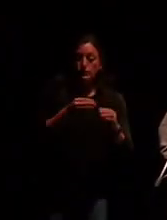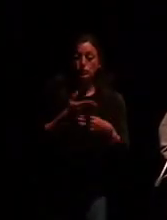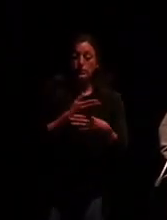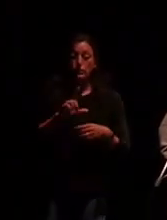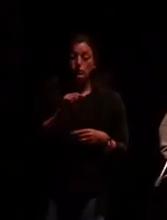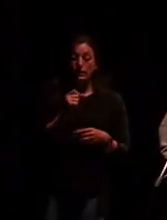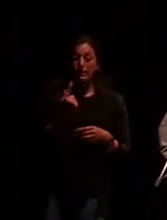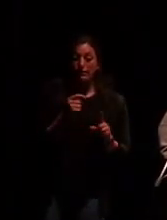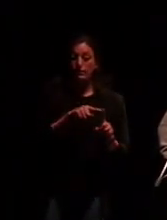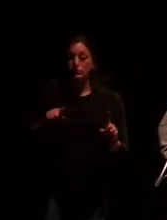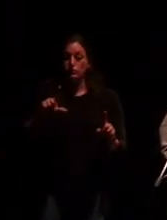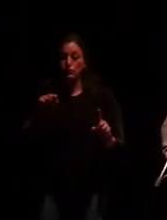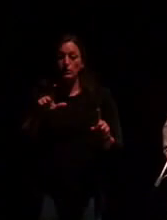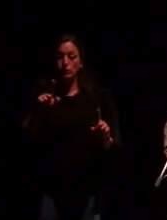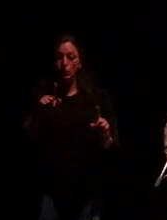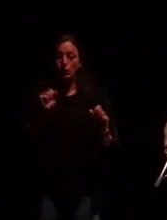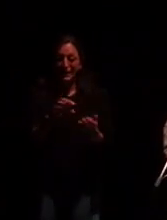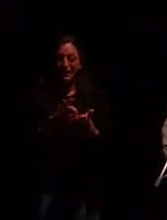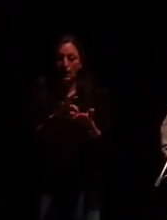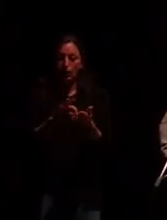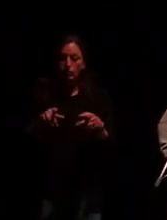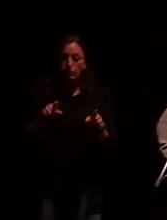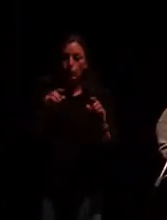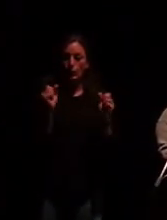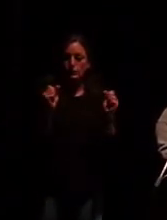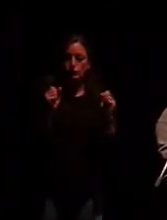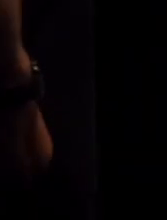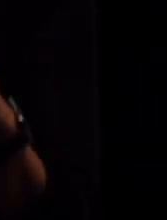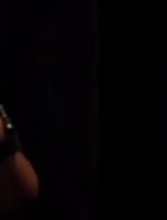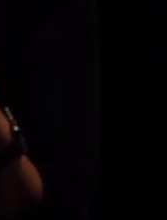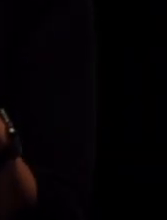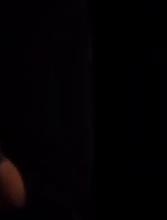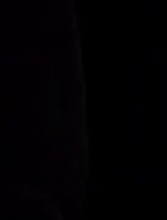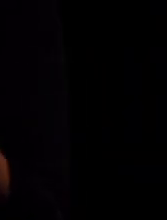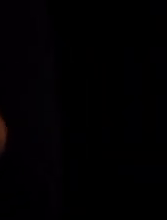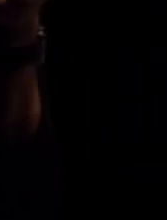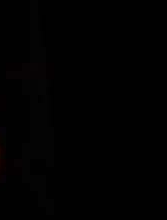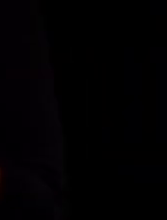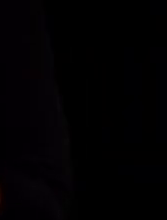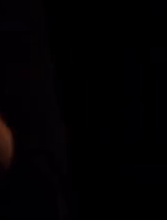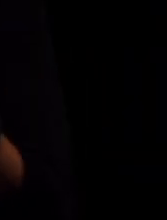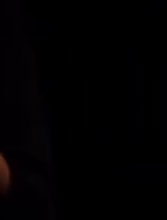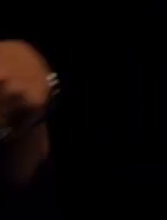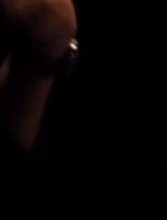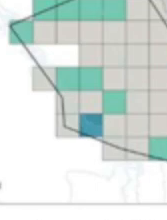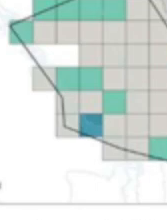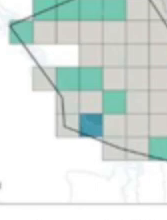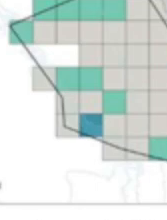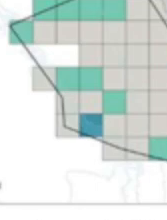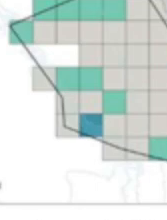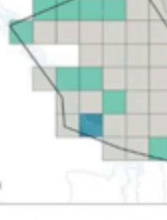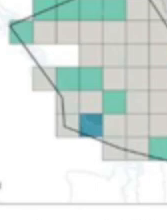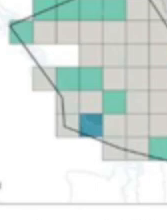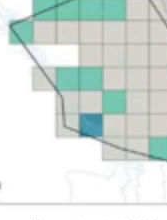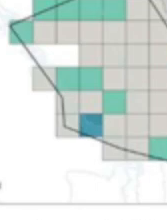2021 in winter. At a smaller scale, in winter 2020, the KP7 survey showed rapid changes